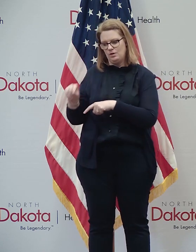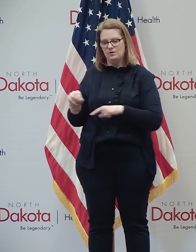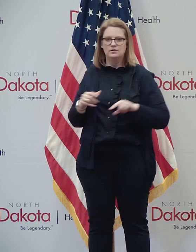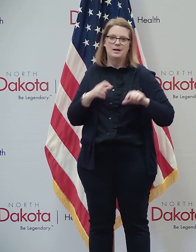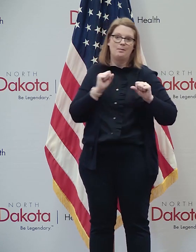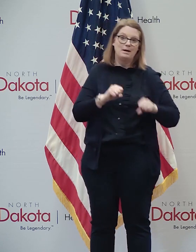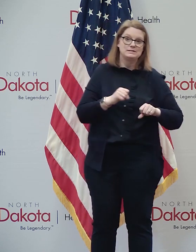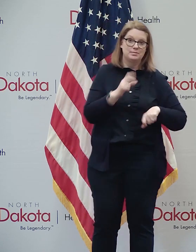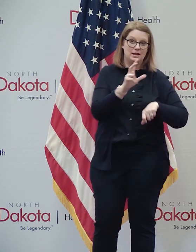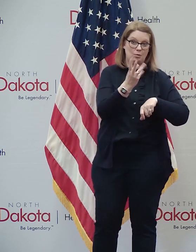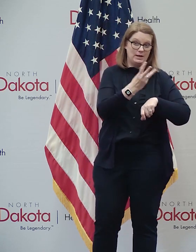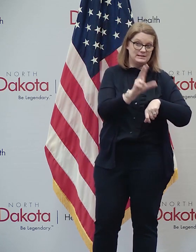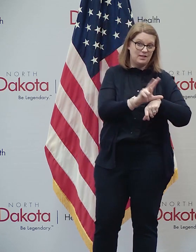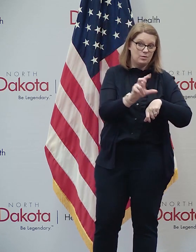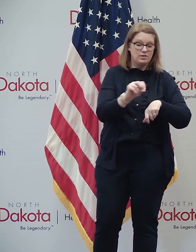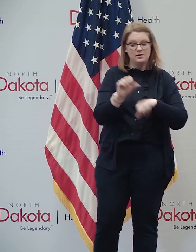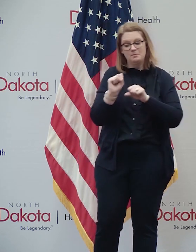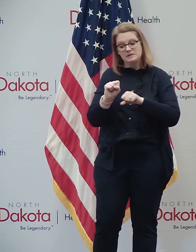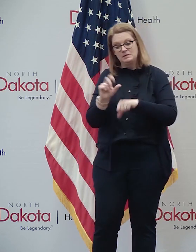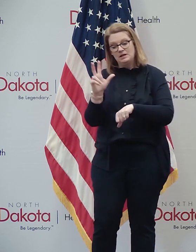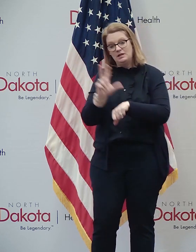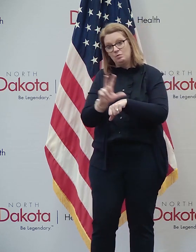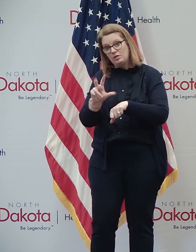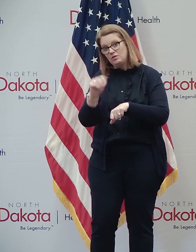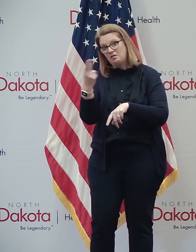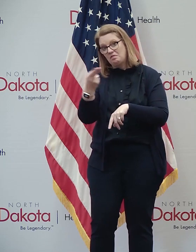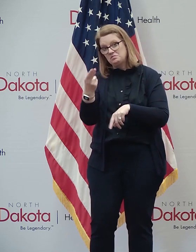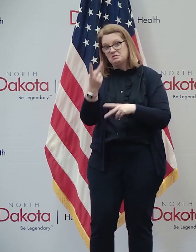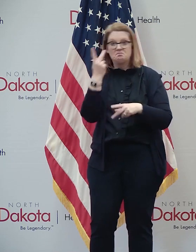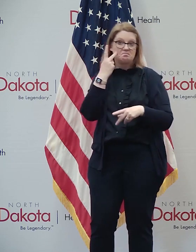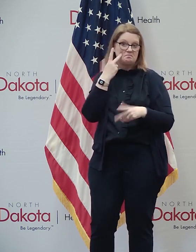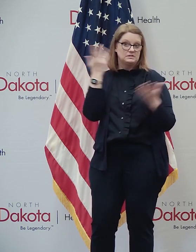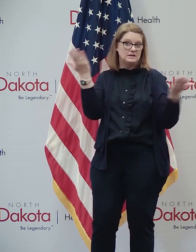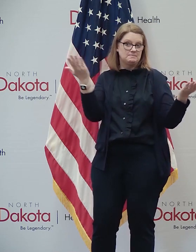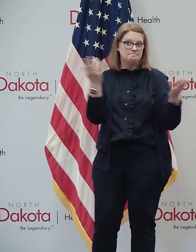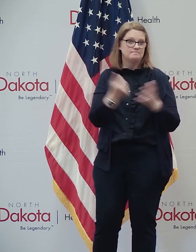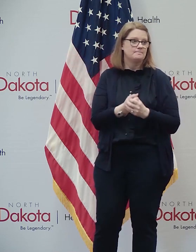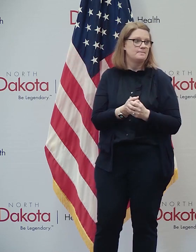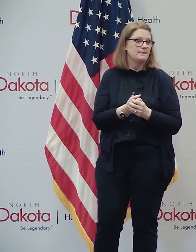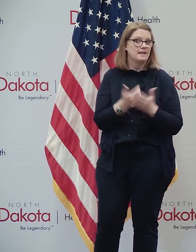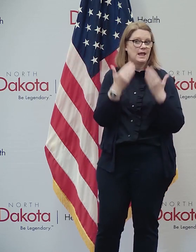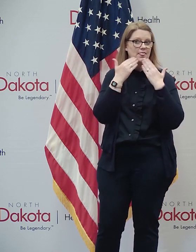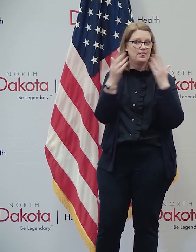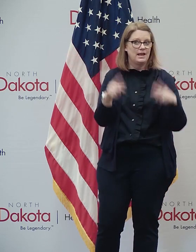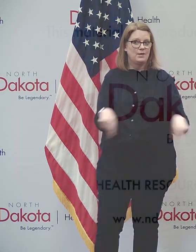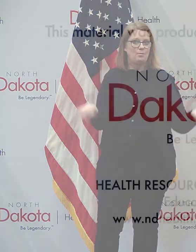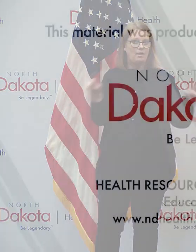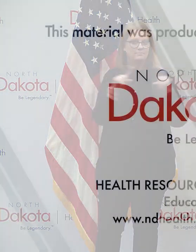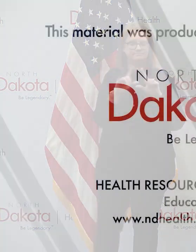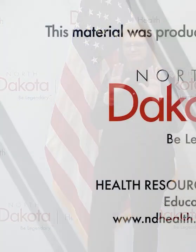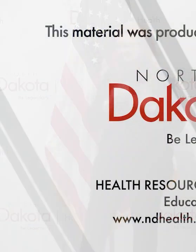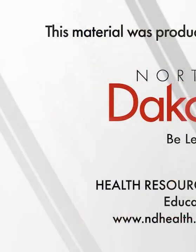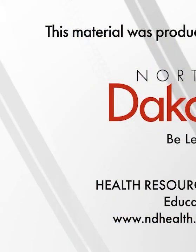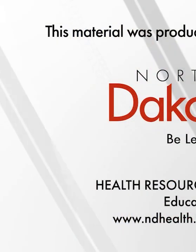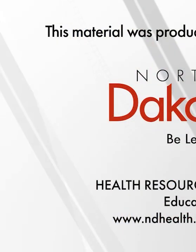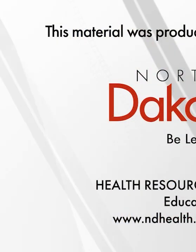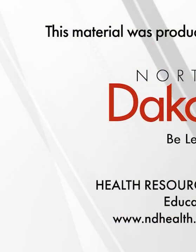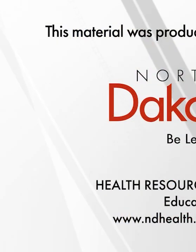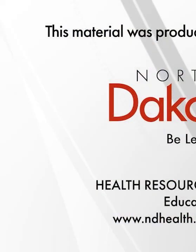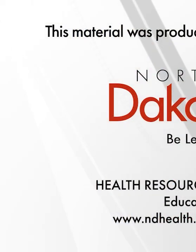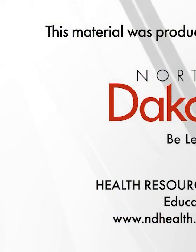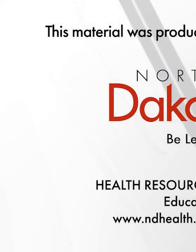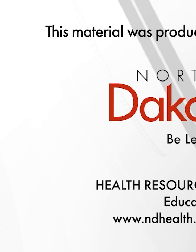Thursday after we get back if that meeting happens. If the White House meeting gets canceled, then we will be here 3:30 on